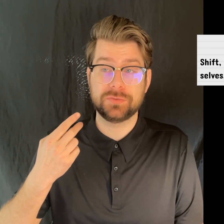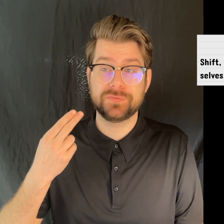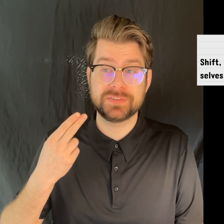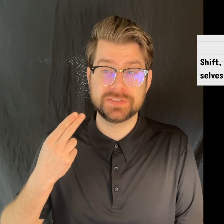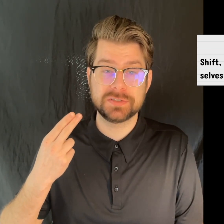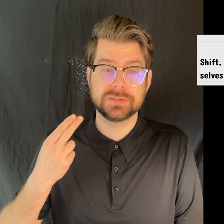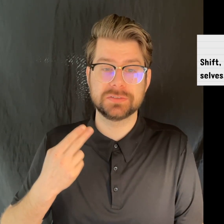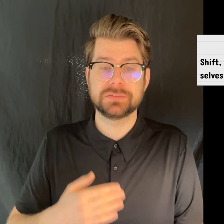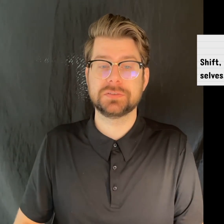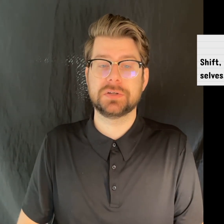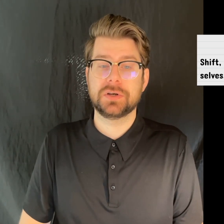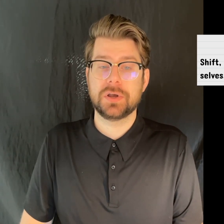selves,